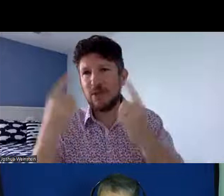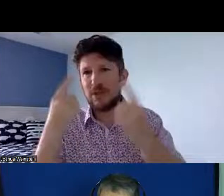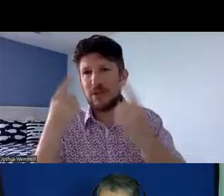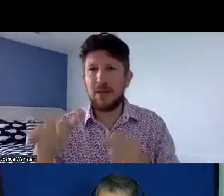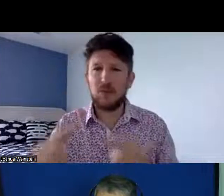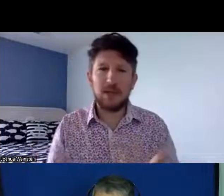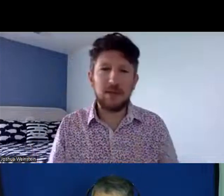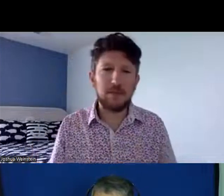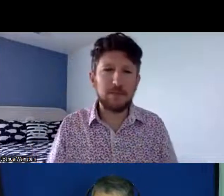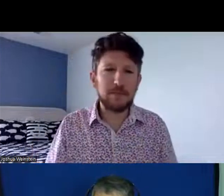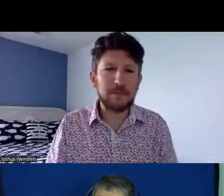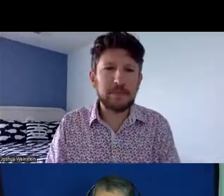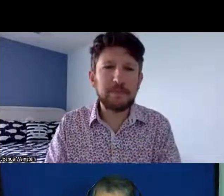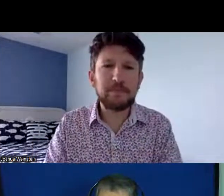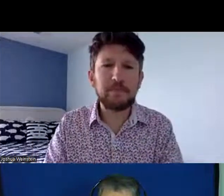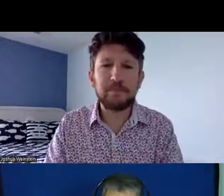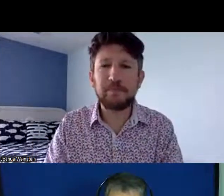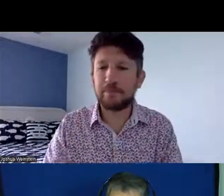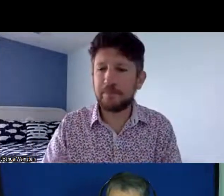those students.